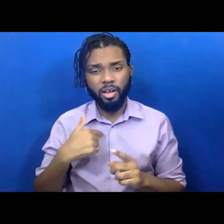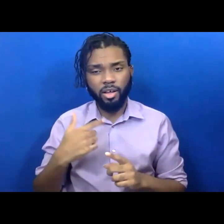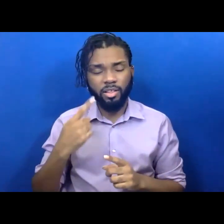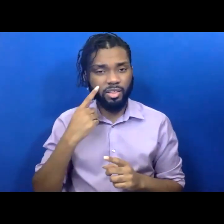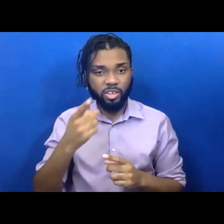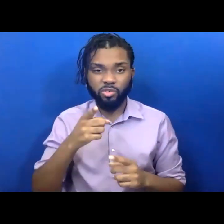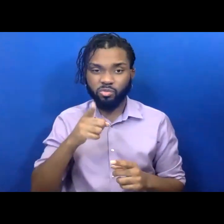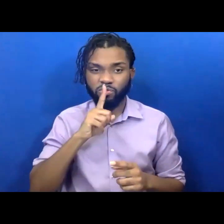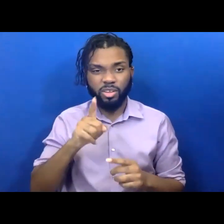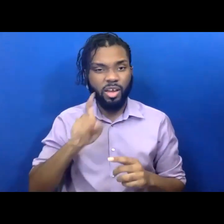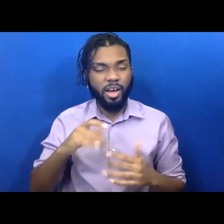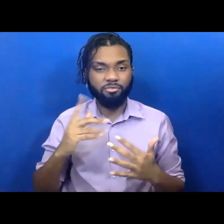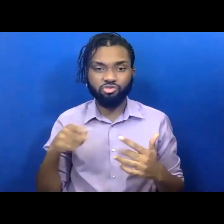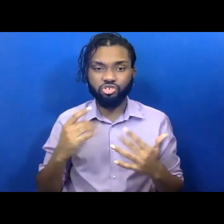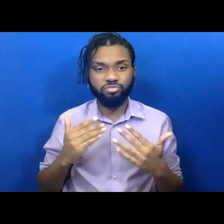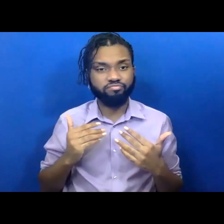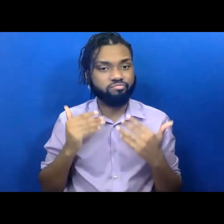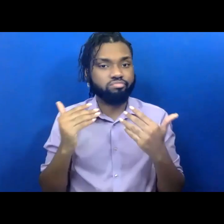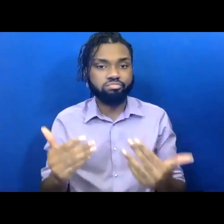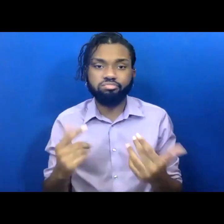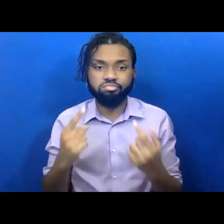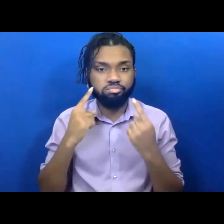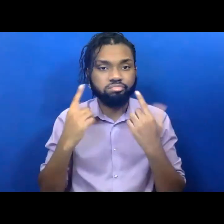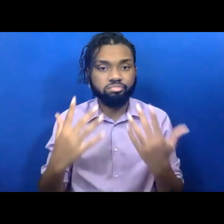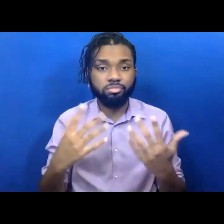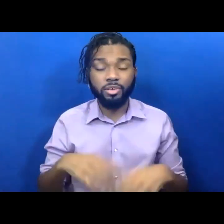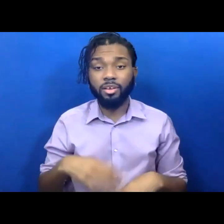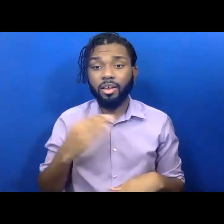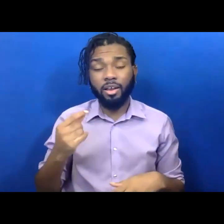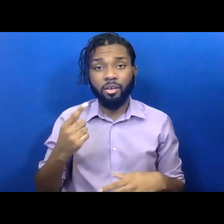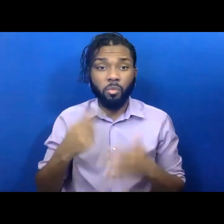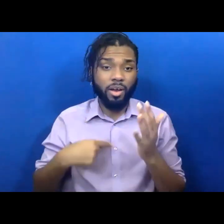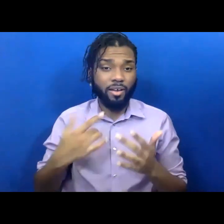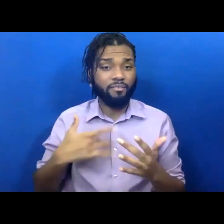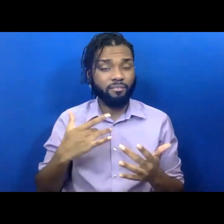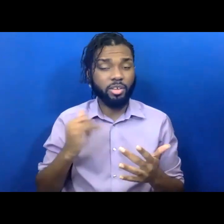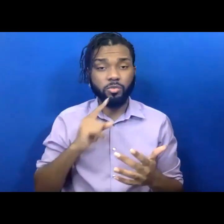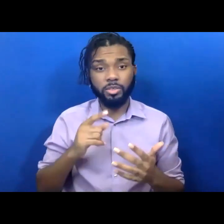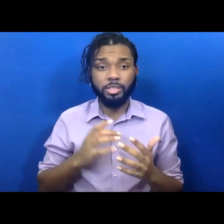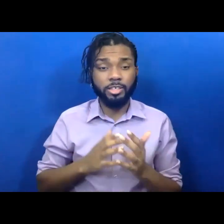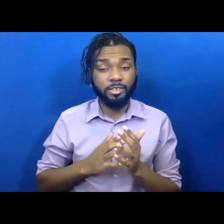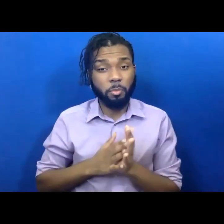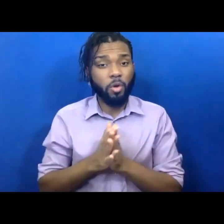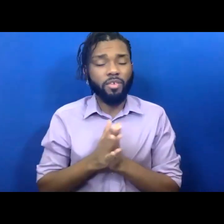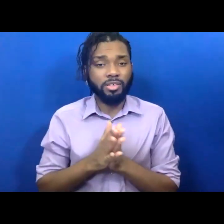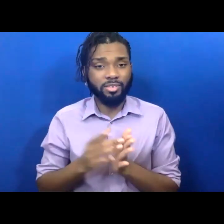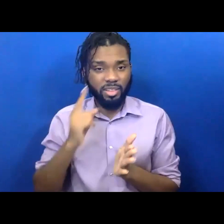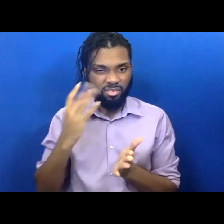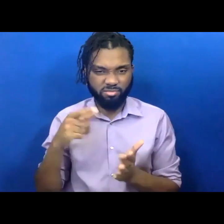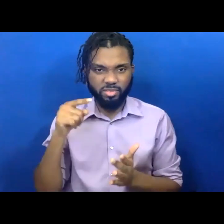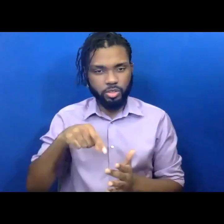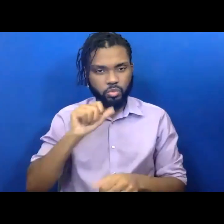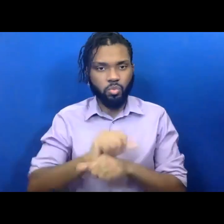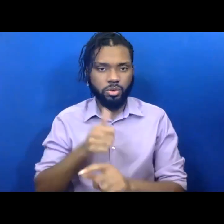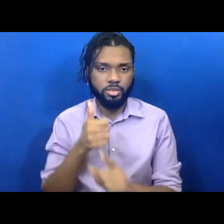of faith. And what I find at least somewhat motivating is to say, well, but this work is important. And